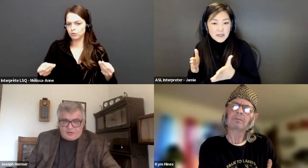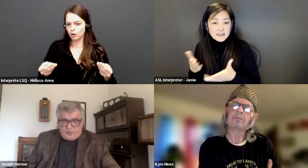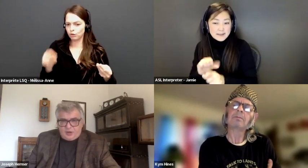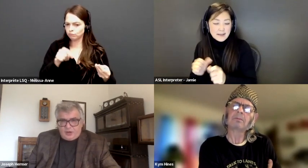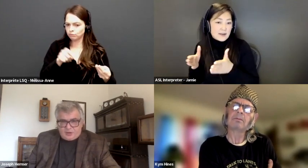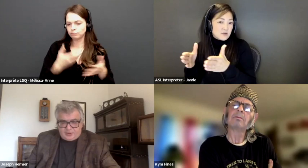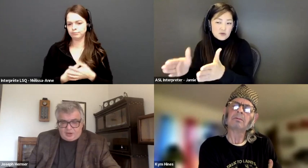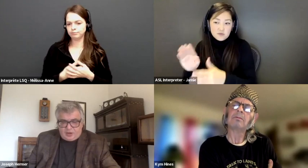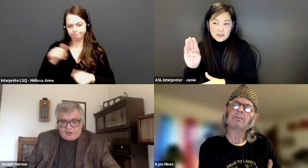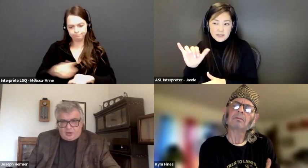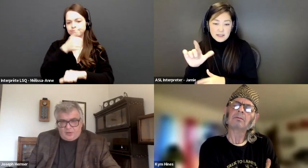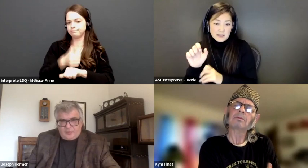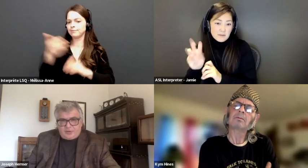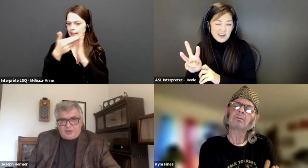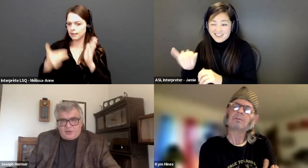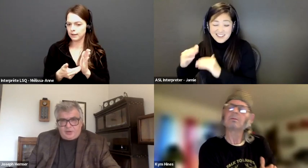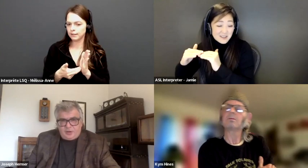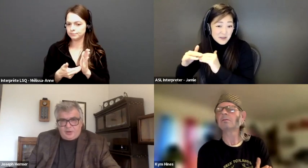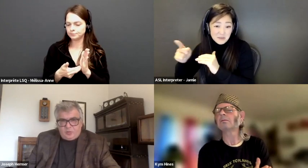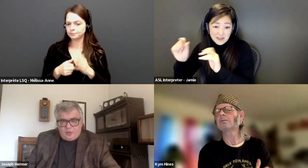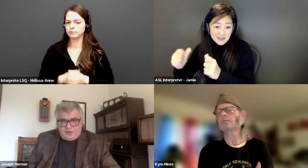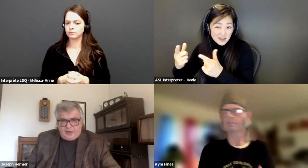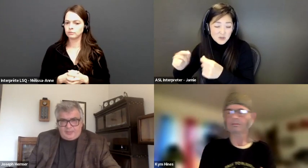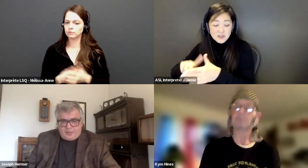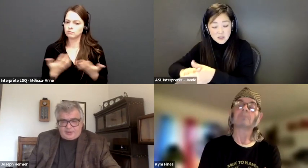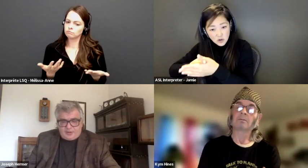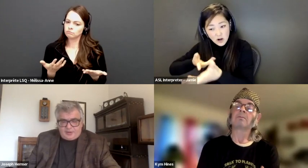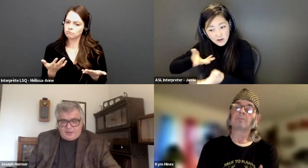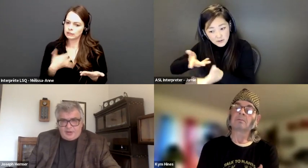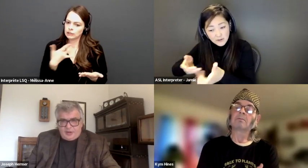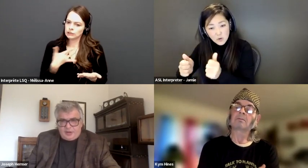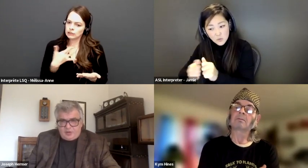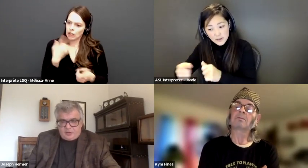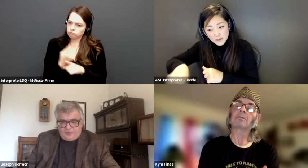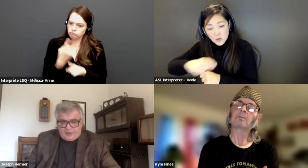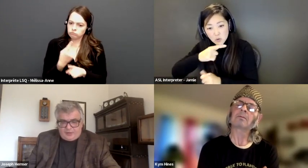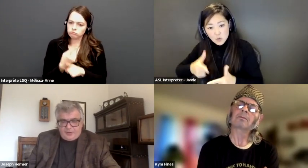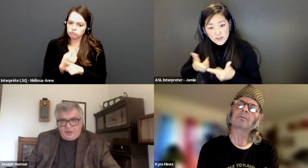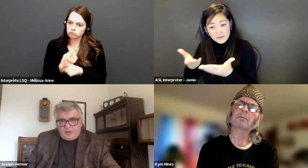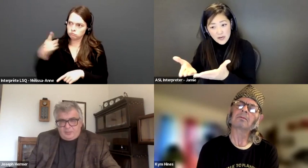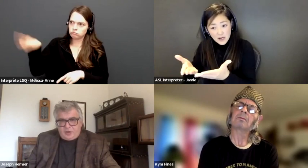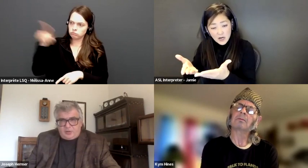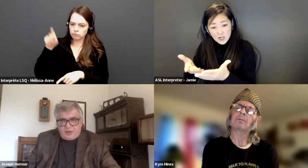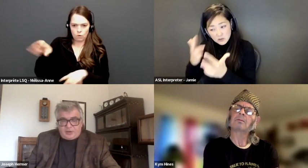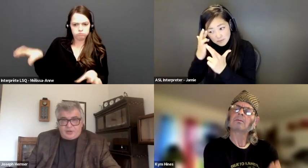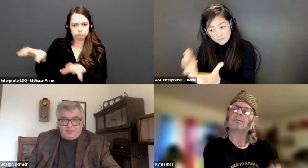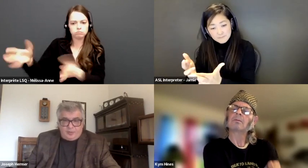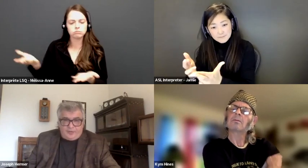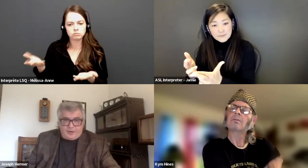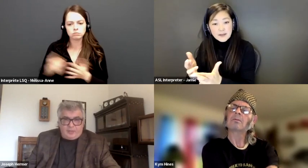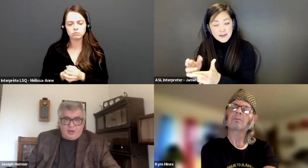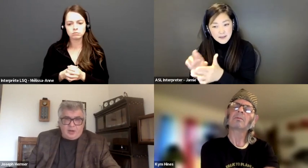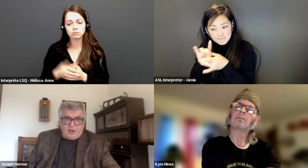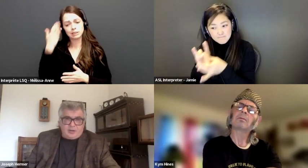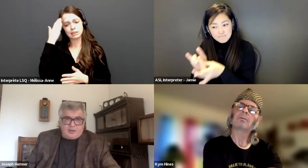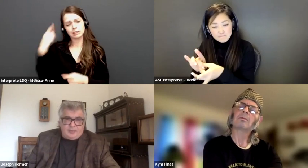he could do to start a conversation with encampment residents in good faith and build a relationship with